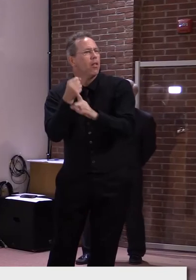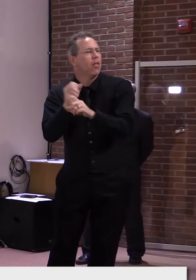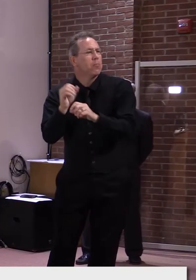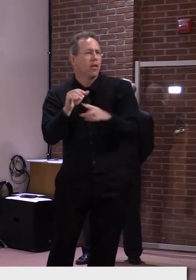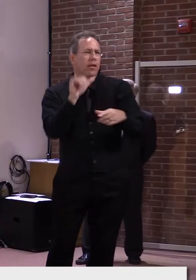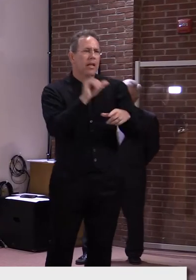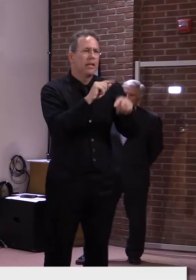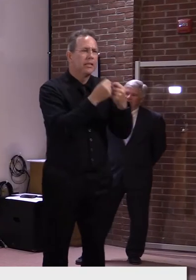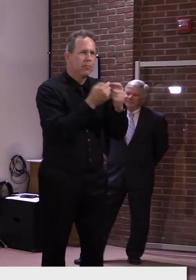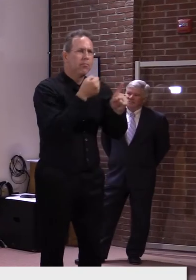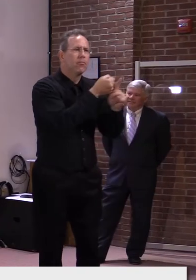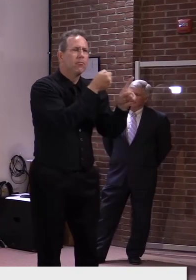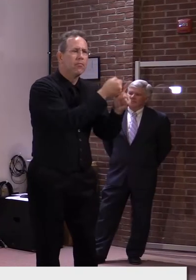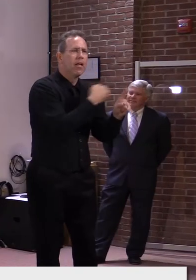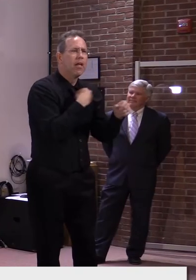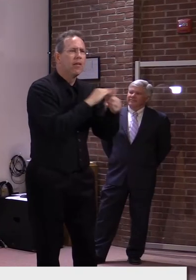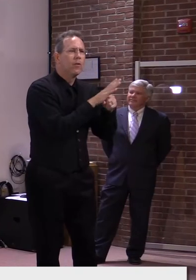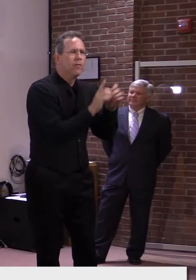victims transmit?